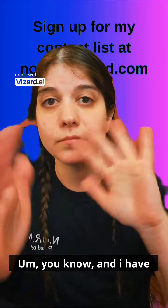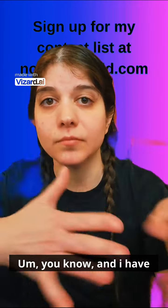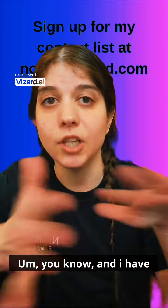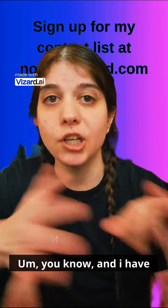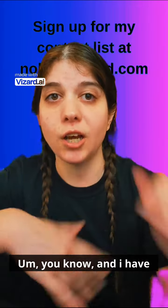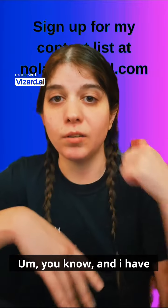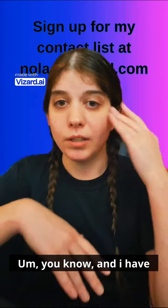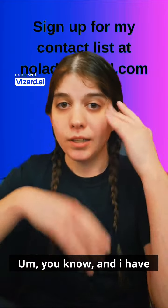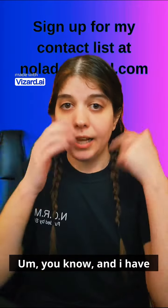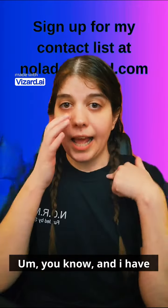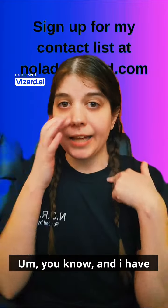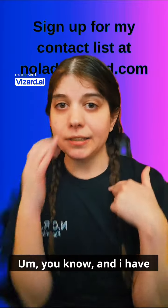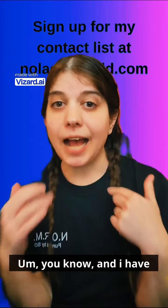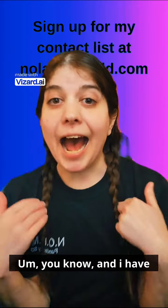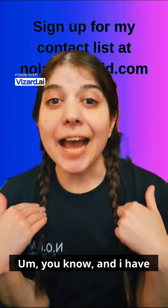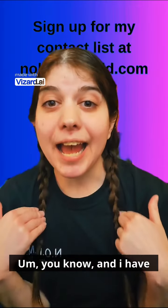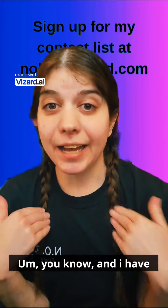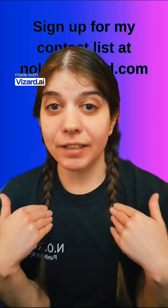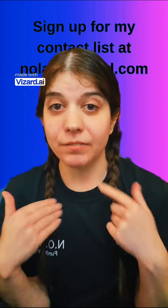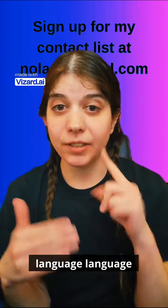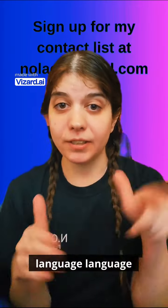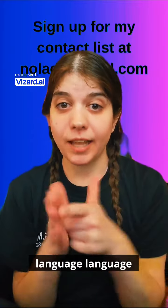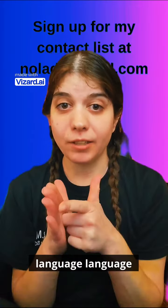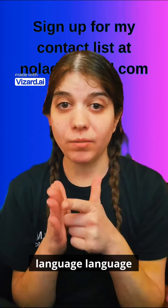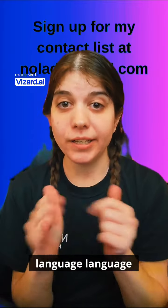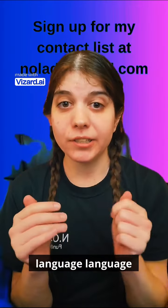You know, and I have language